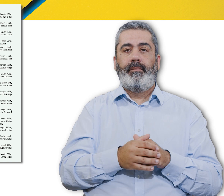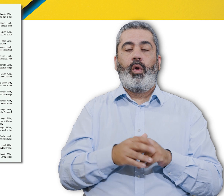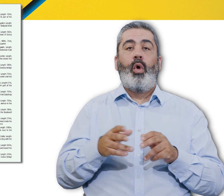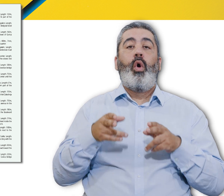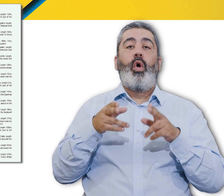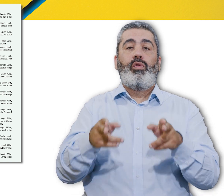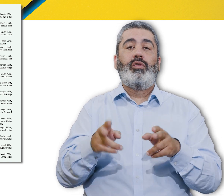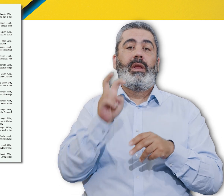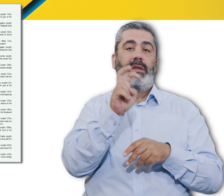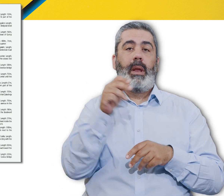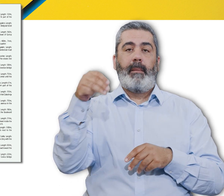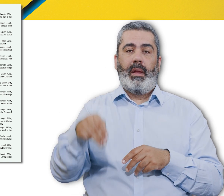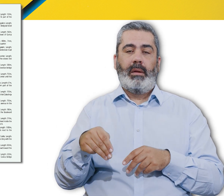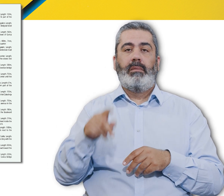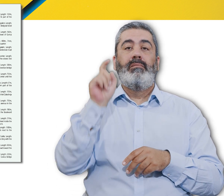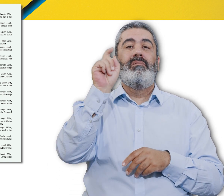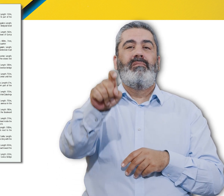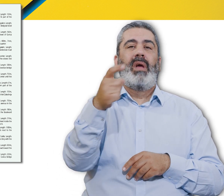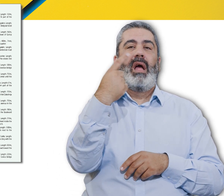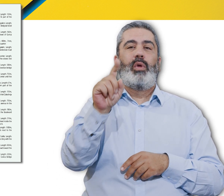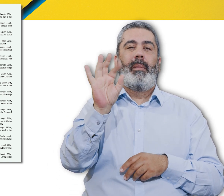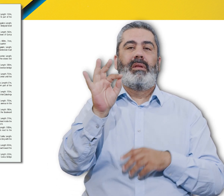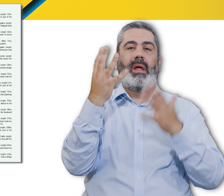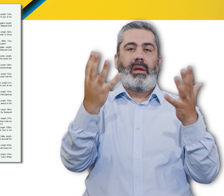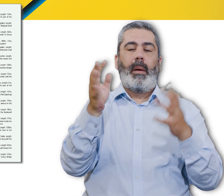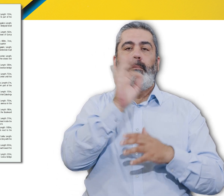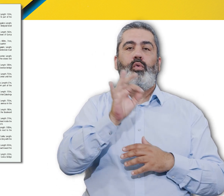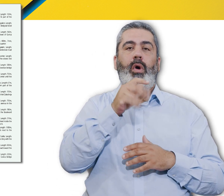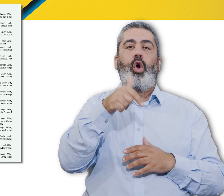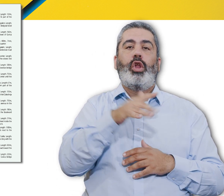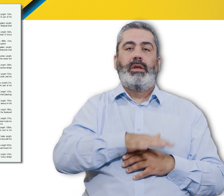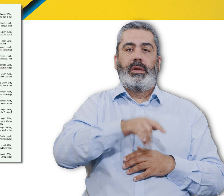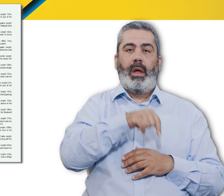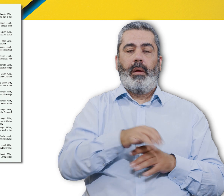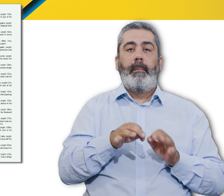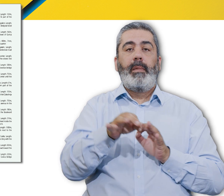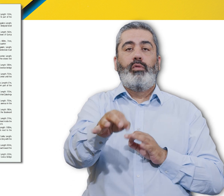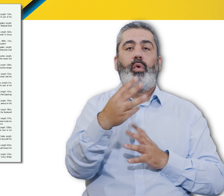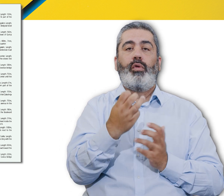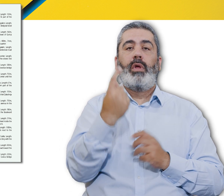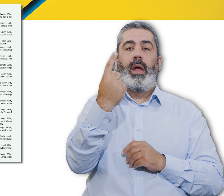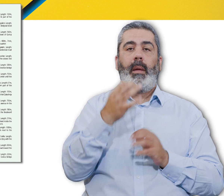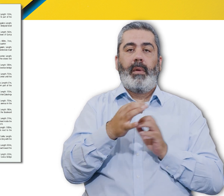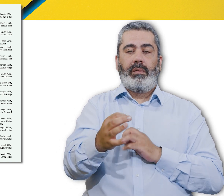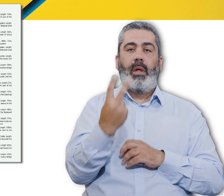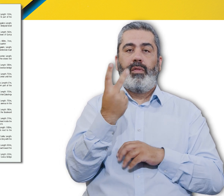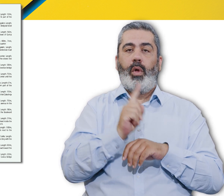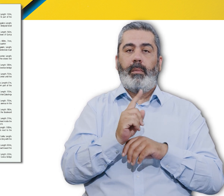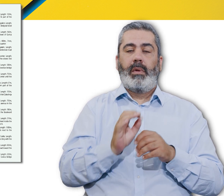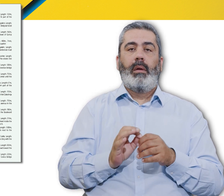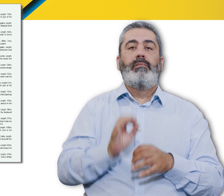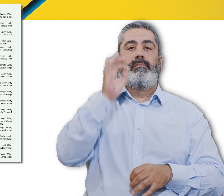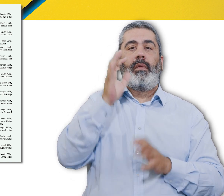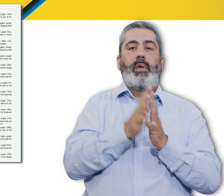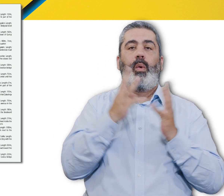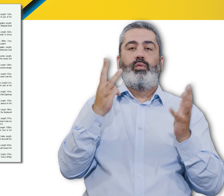Bura Street. Kurt Pasha Street number 203, area, city centre, length, 120 m,